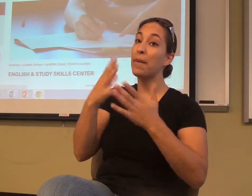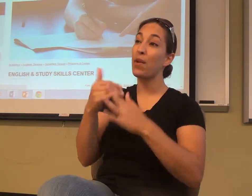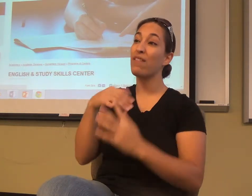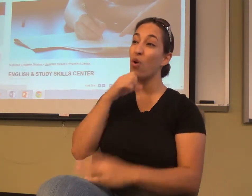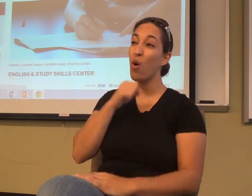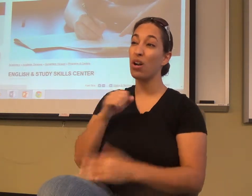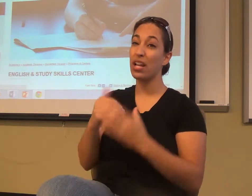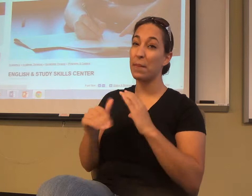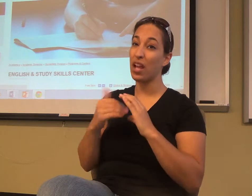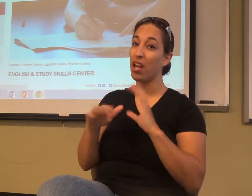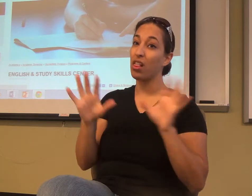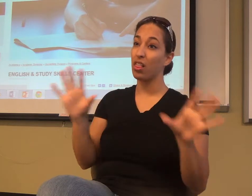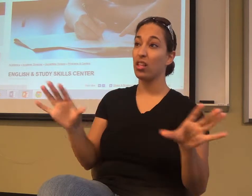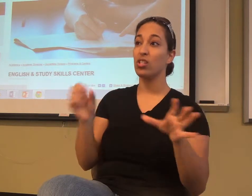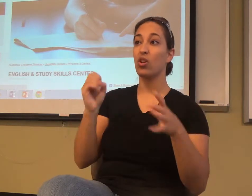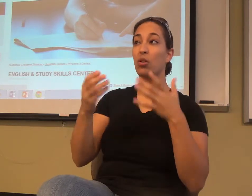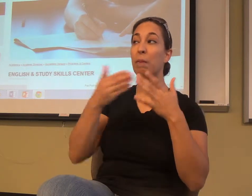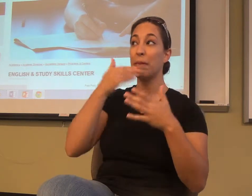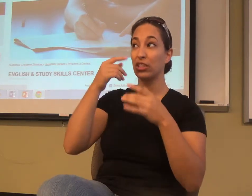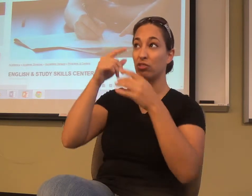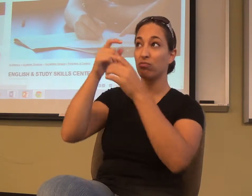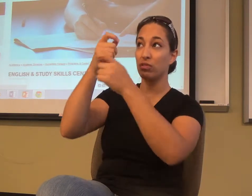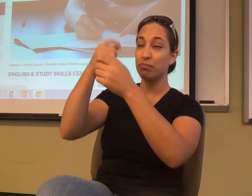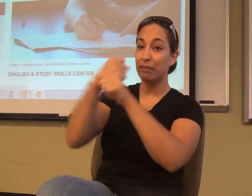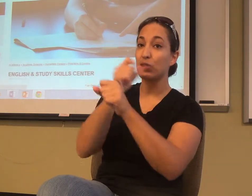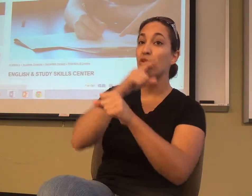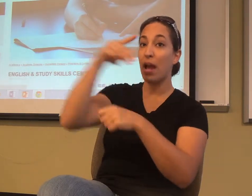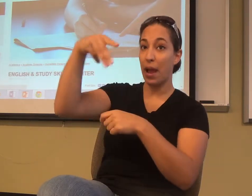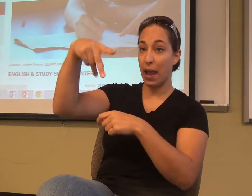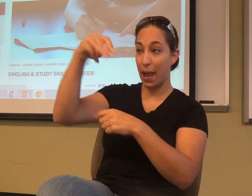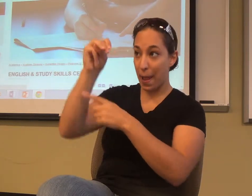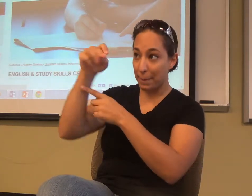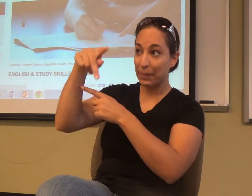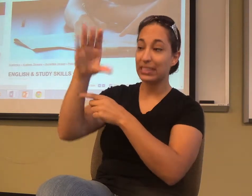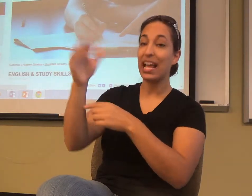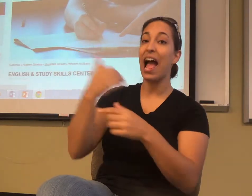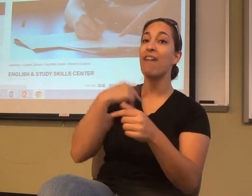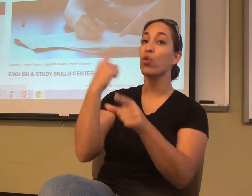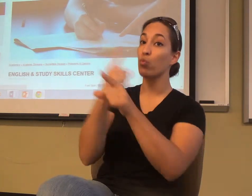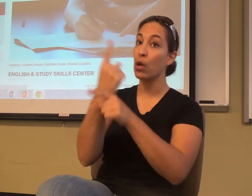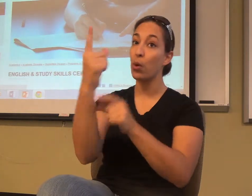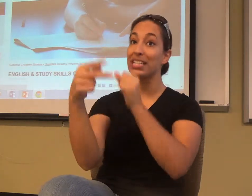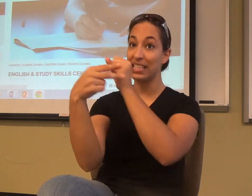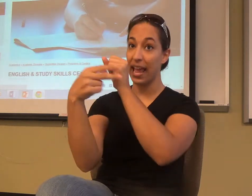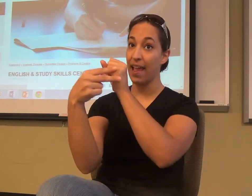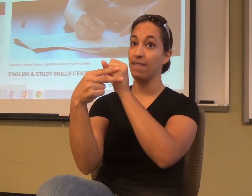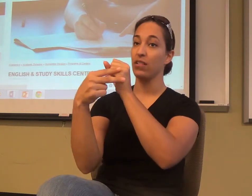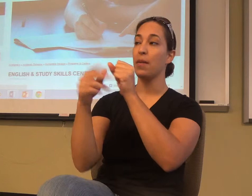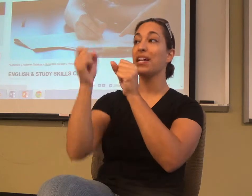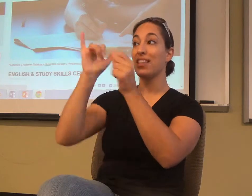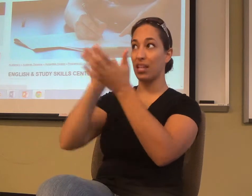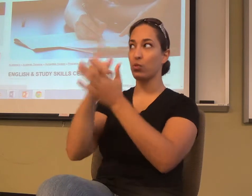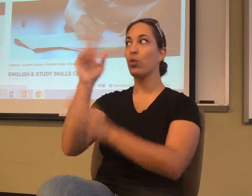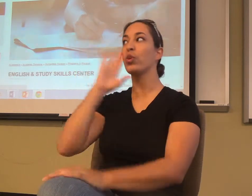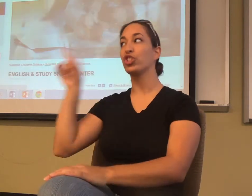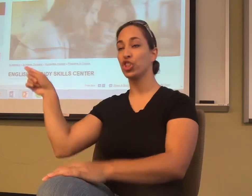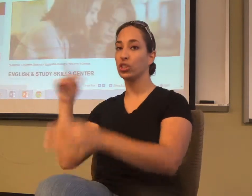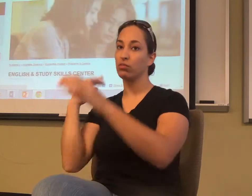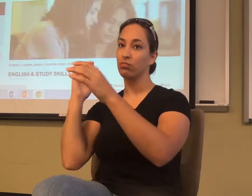email addresses, and maybe you've used a different one than you did when you registered for classes the first time. So it's worth getting into that WebReg portal